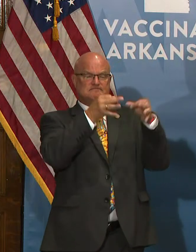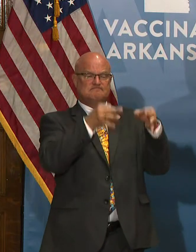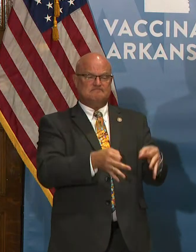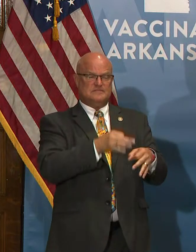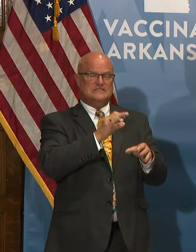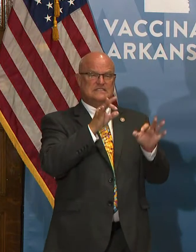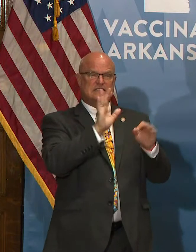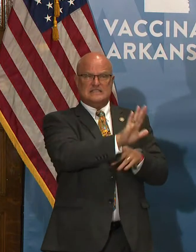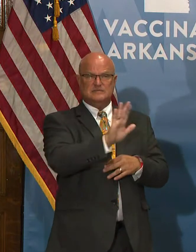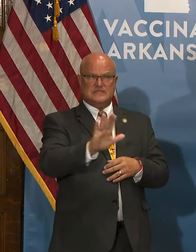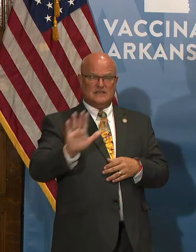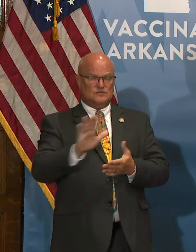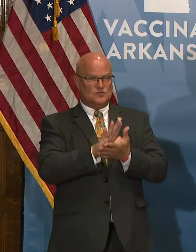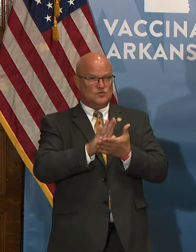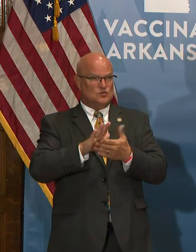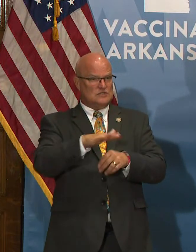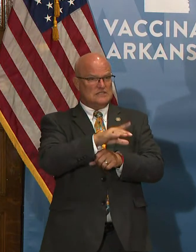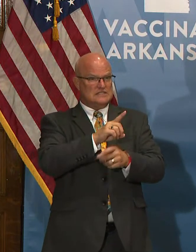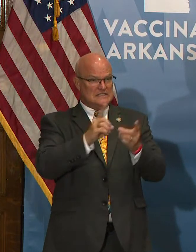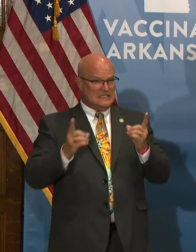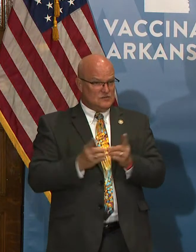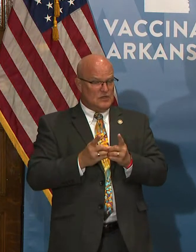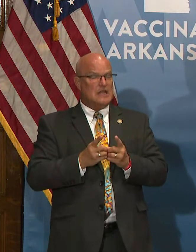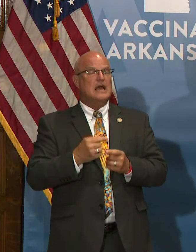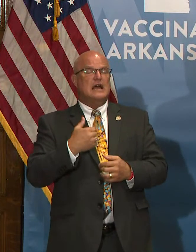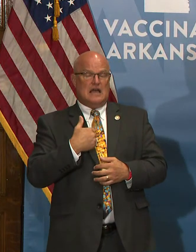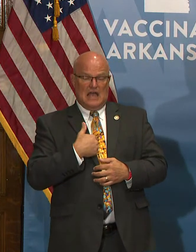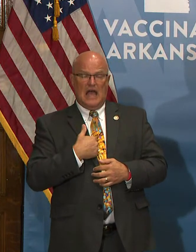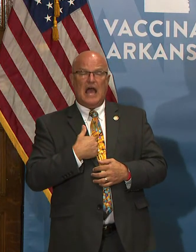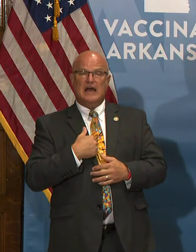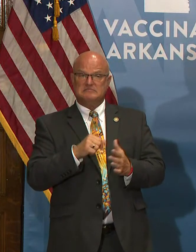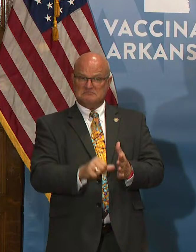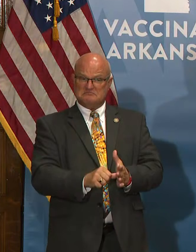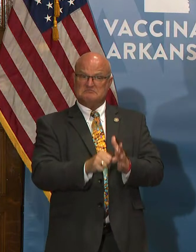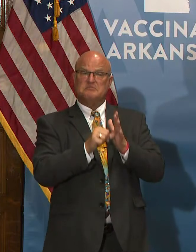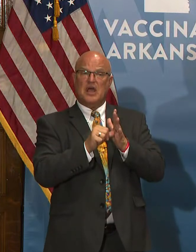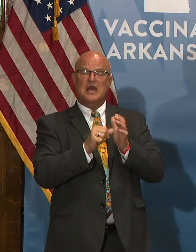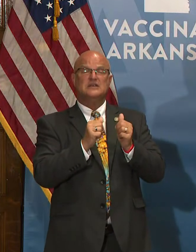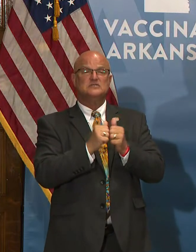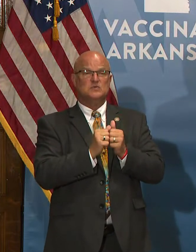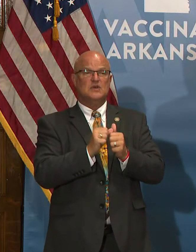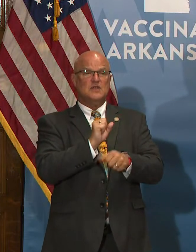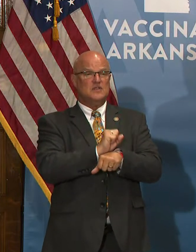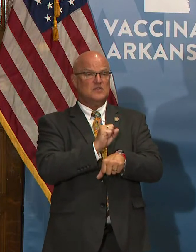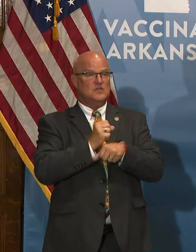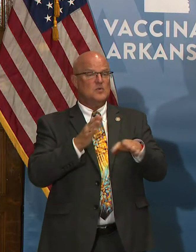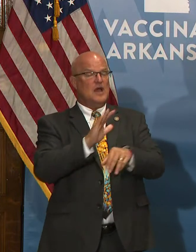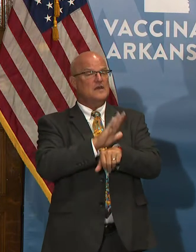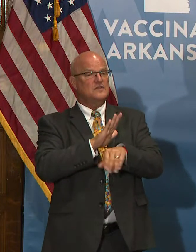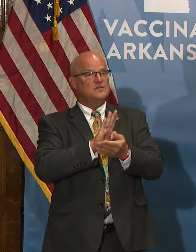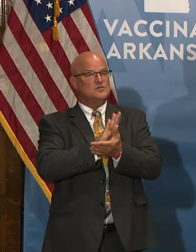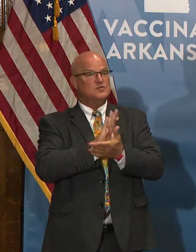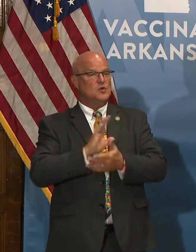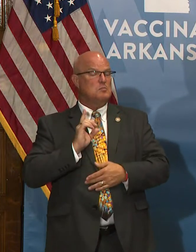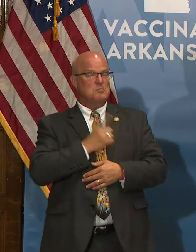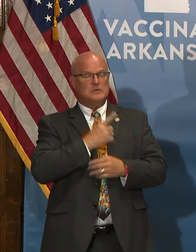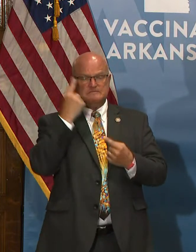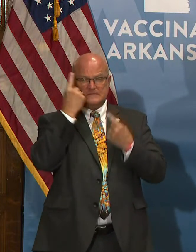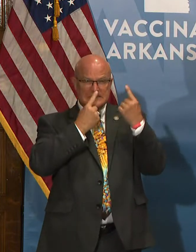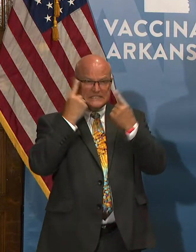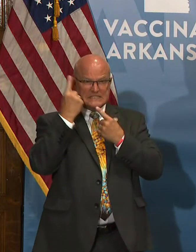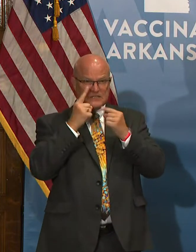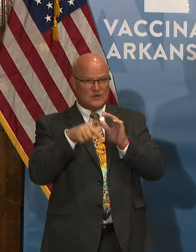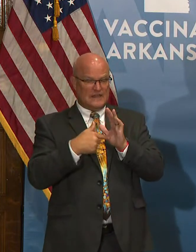individual decisions. I've actually been very impressed with the diligence in which the school boards are considering this